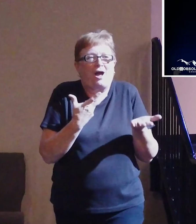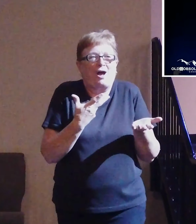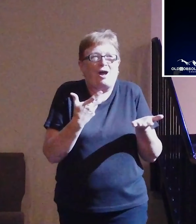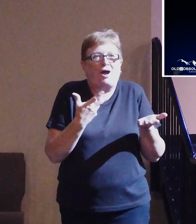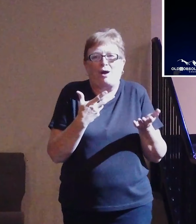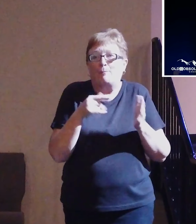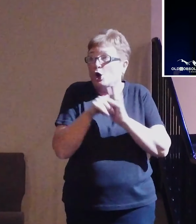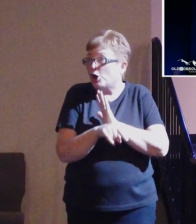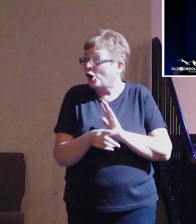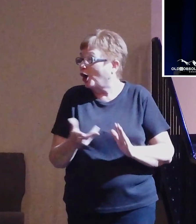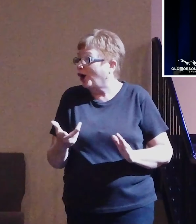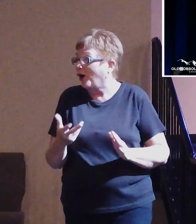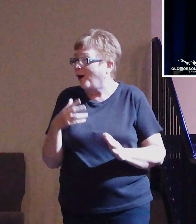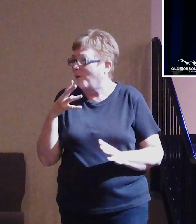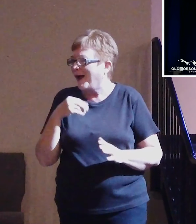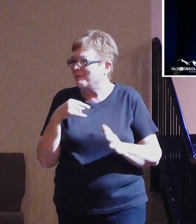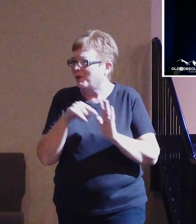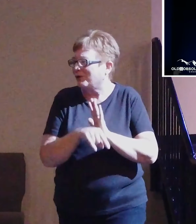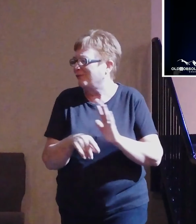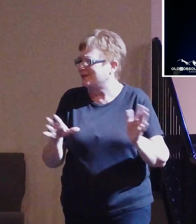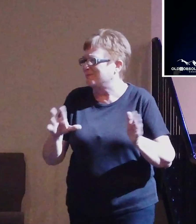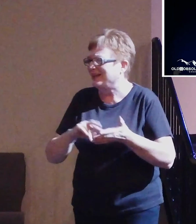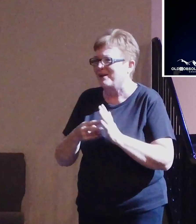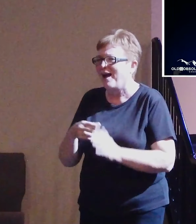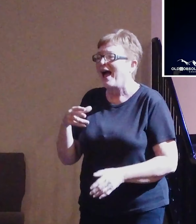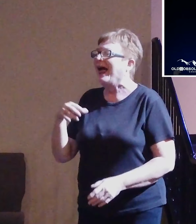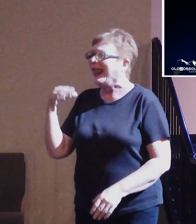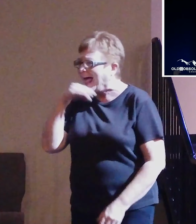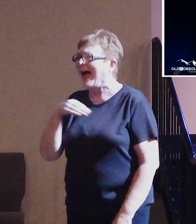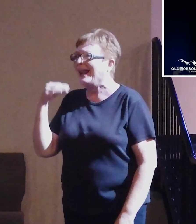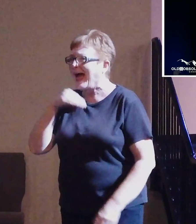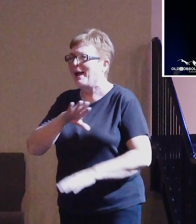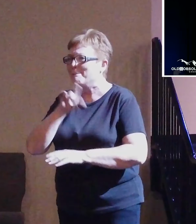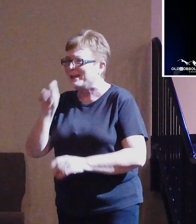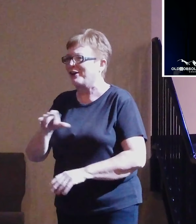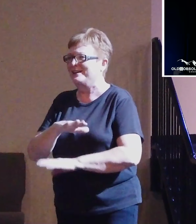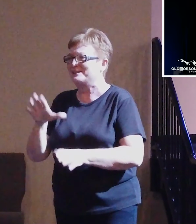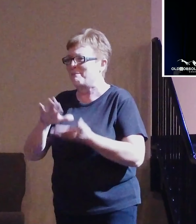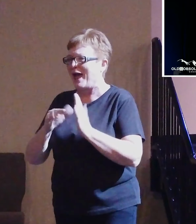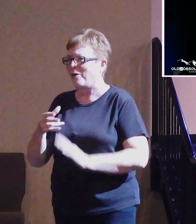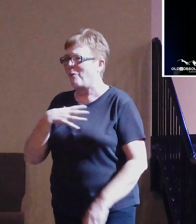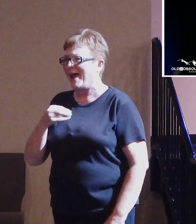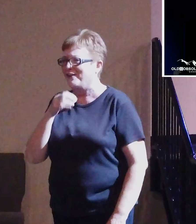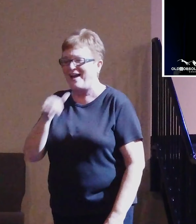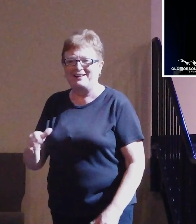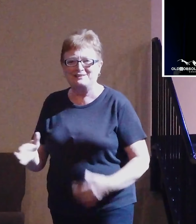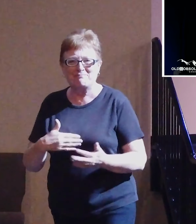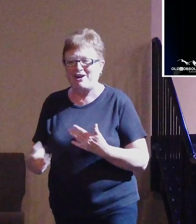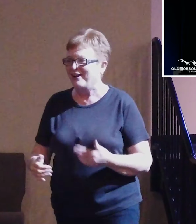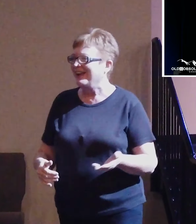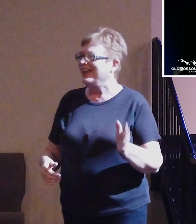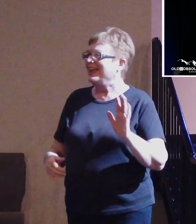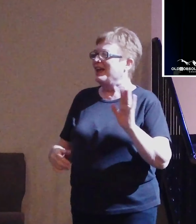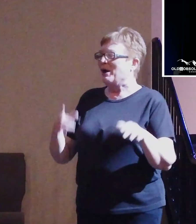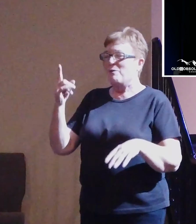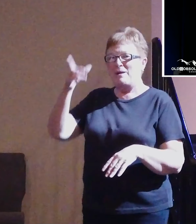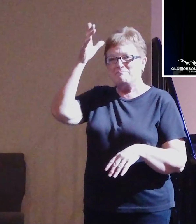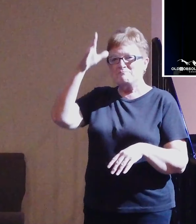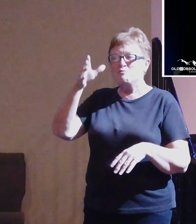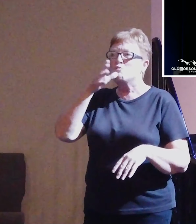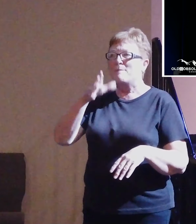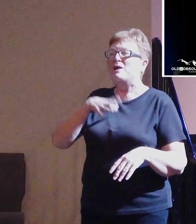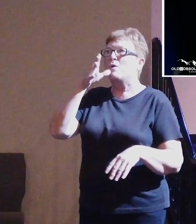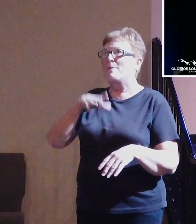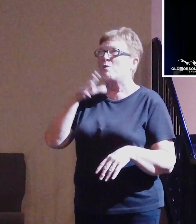No such thing. A lie is a lie. I came across a story several years ago of a lady named Alice Grayson. She was